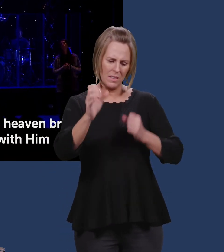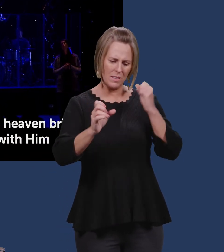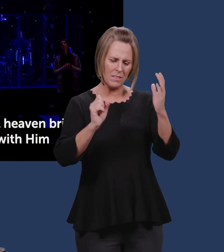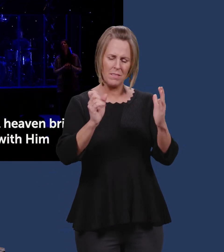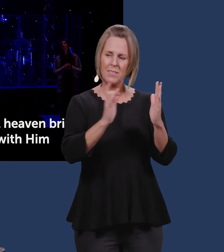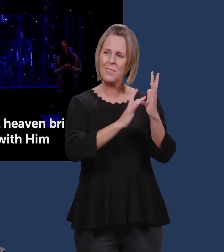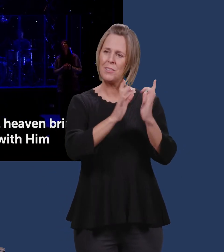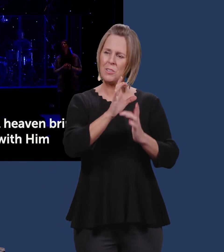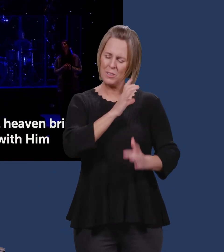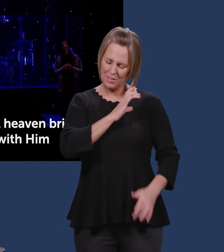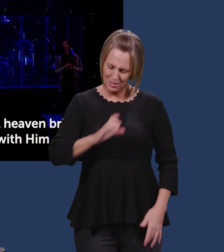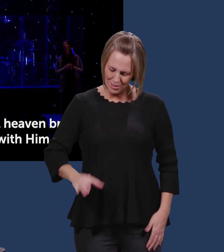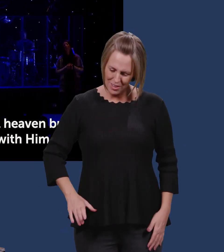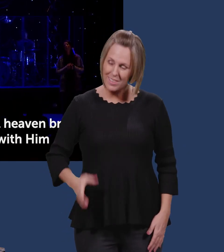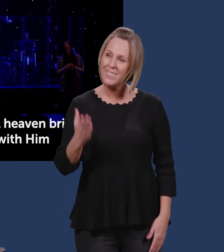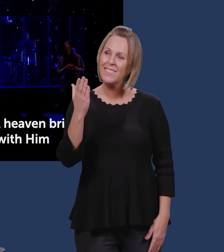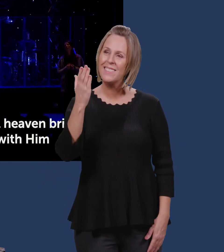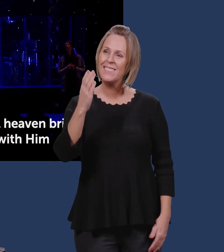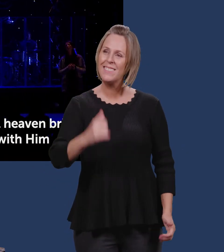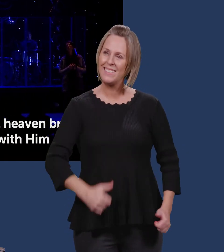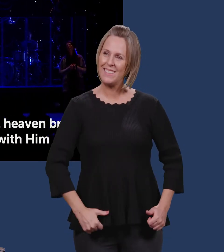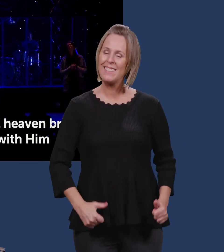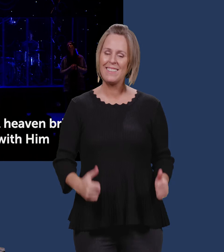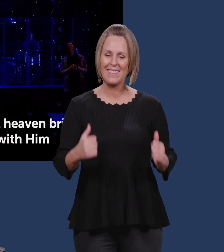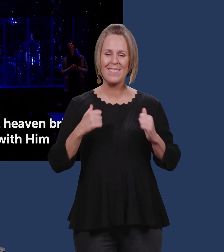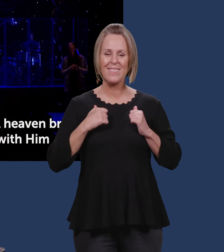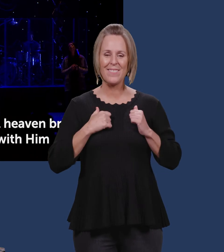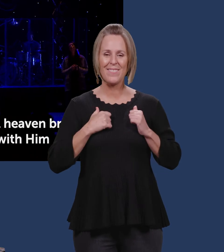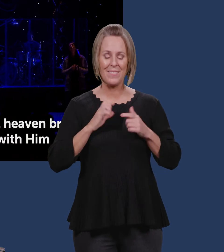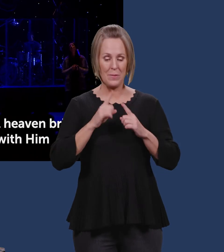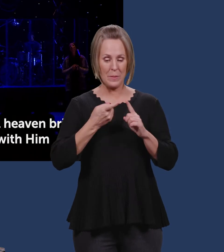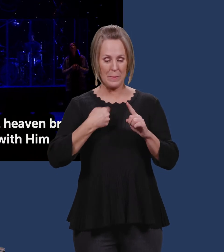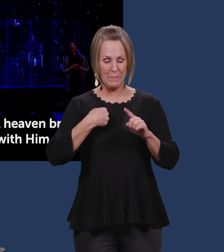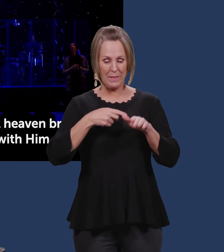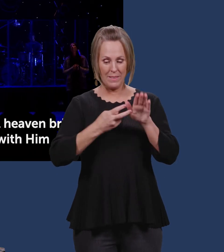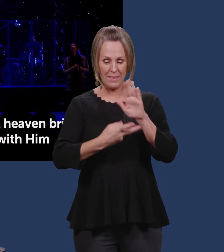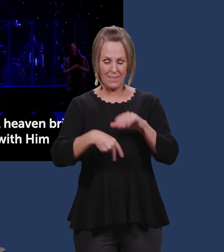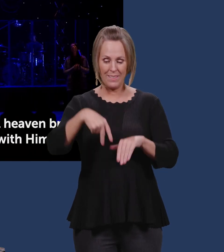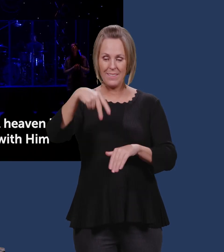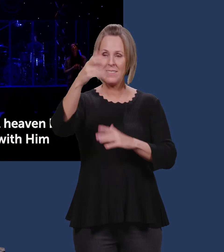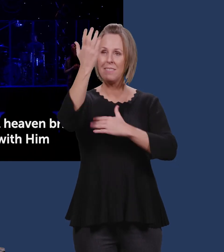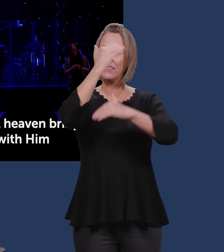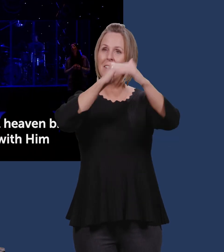what reward will heaven bring?